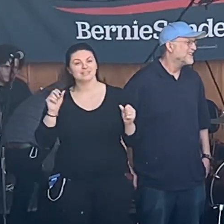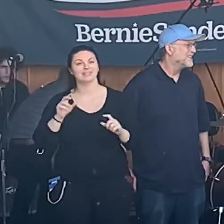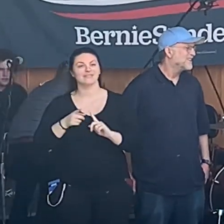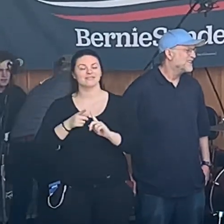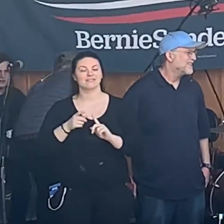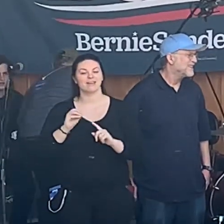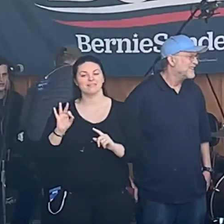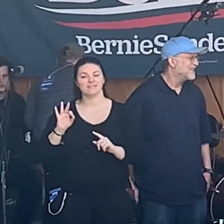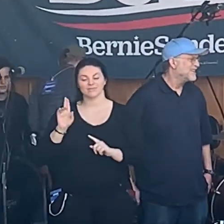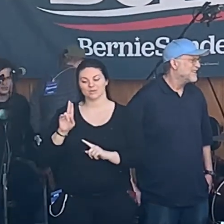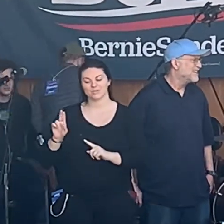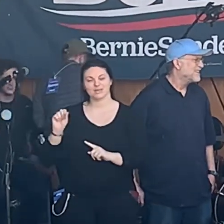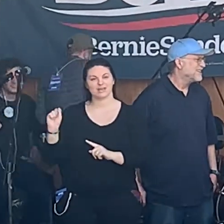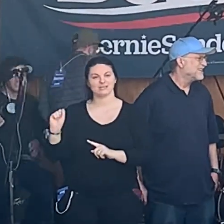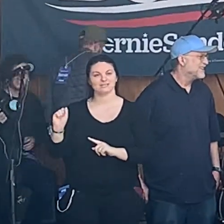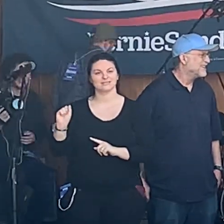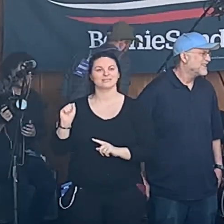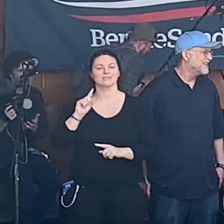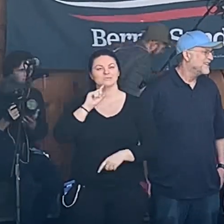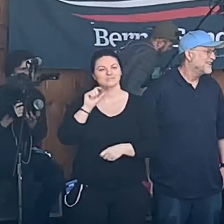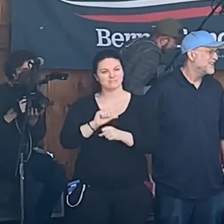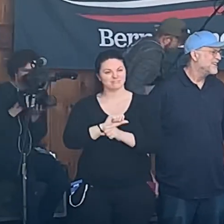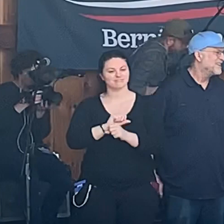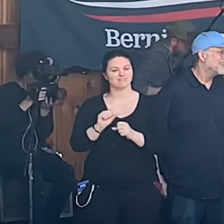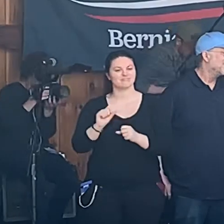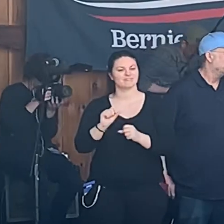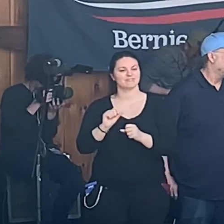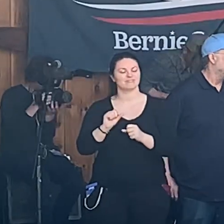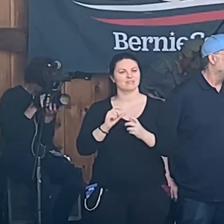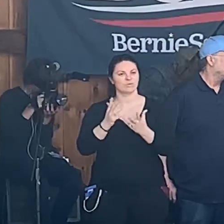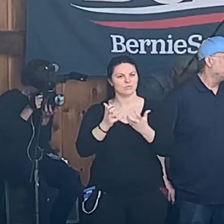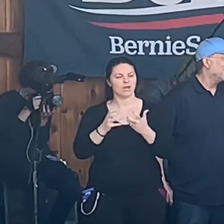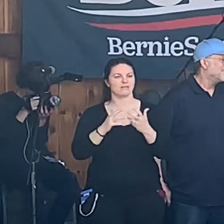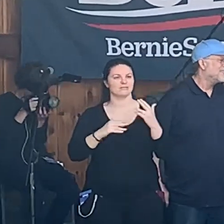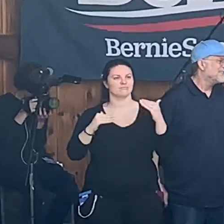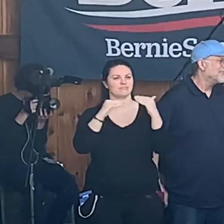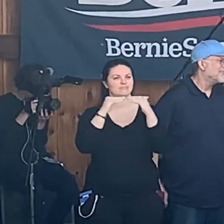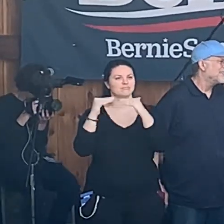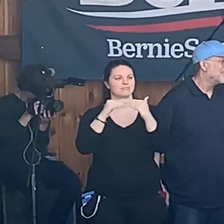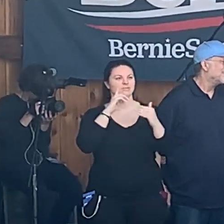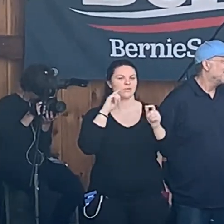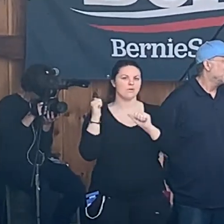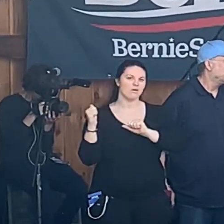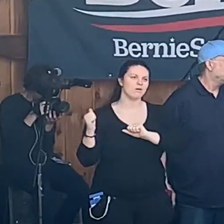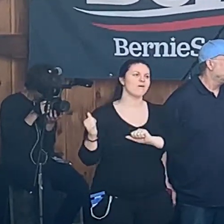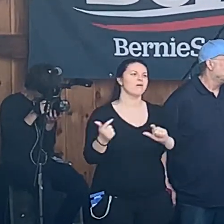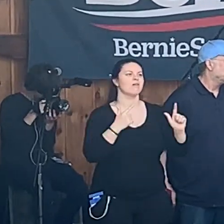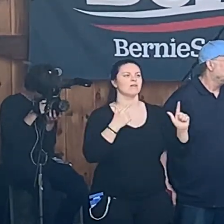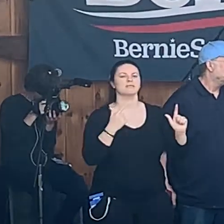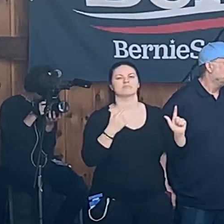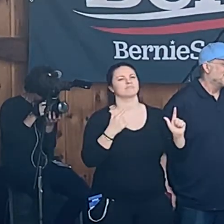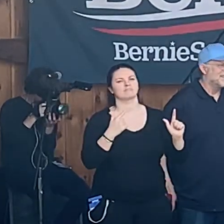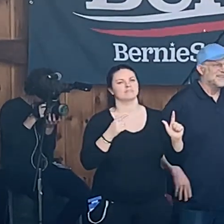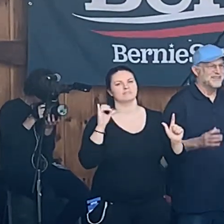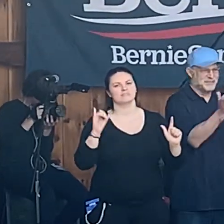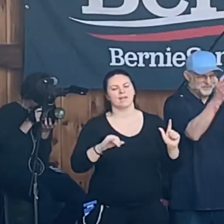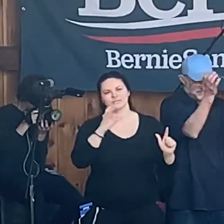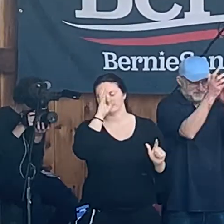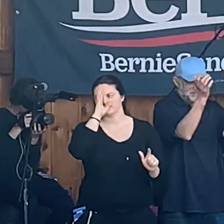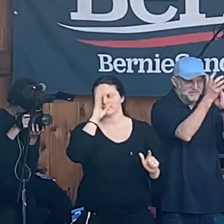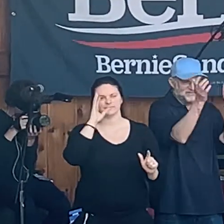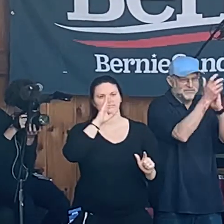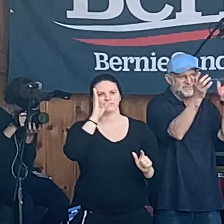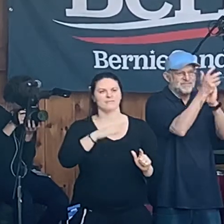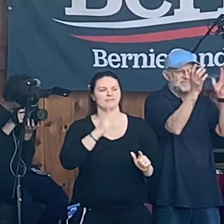the United States who truly stands for justice in all its flavors, that is